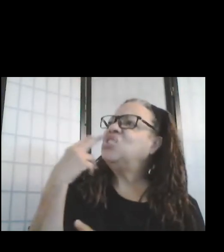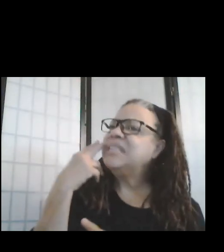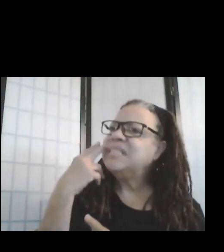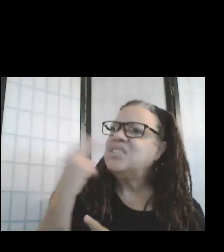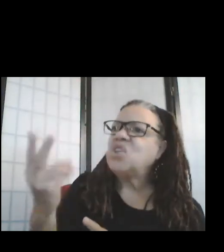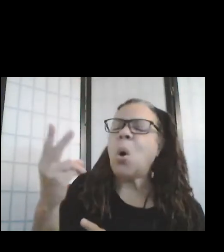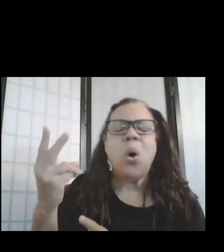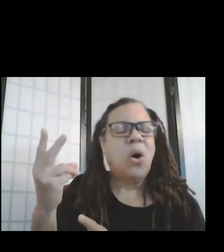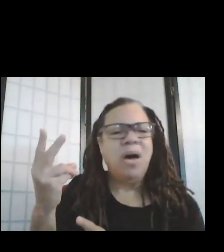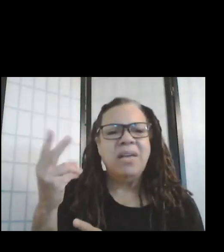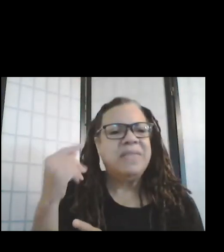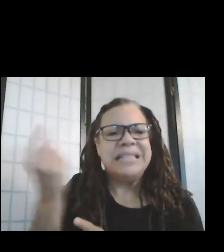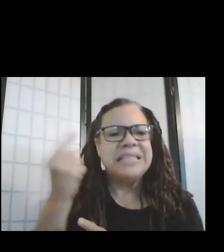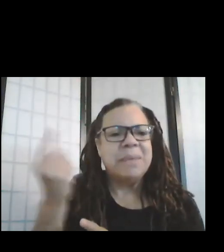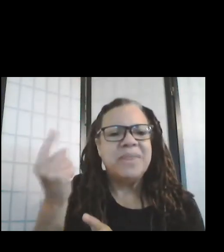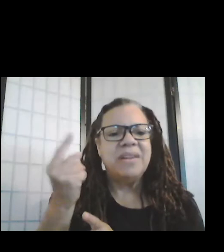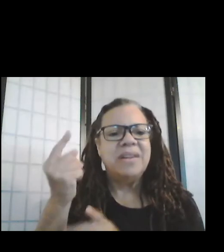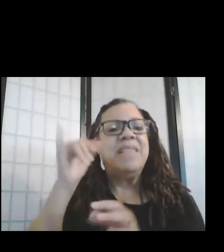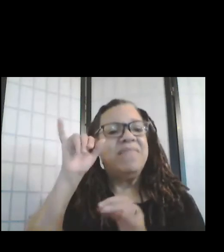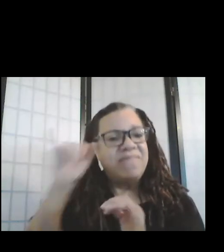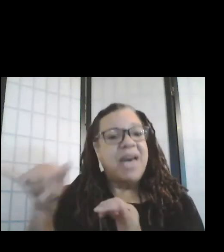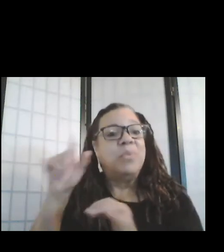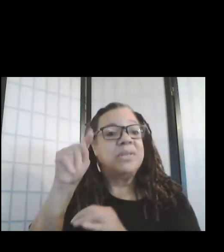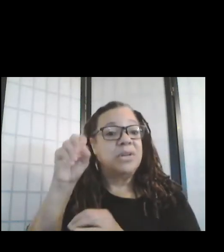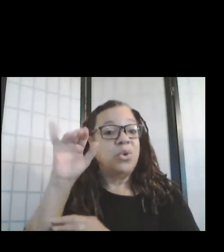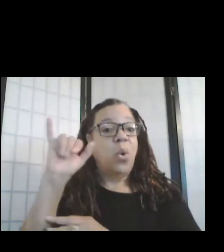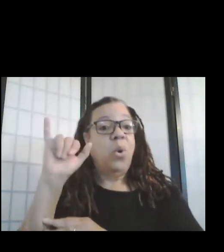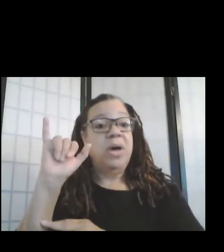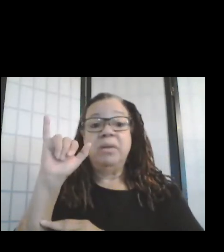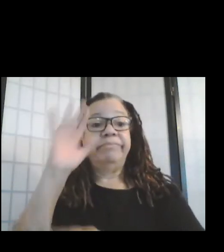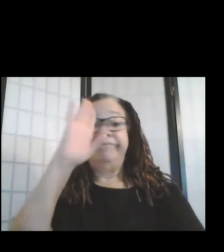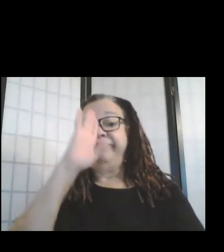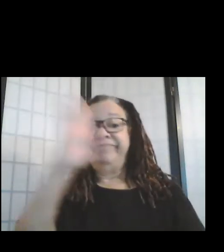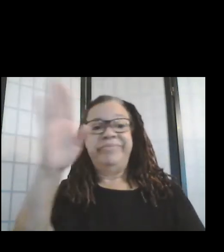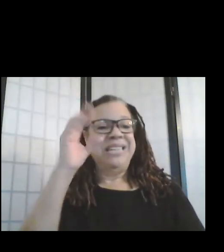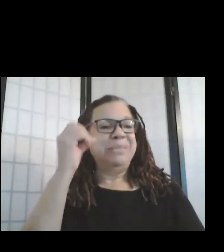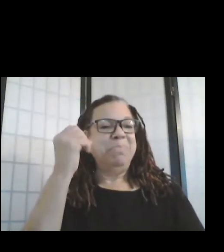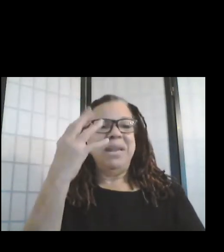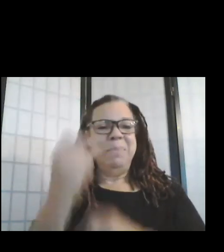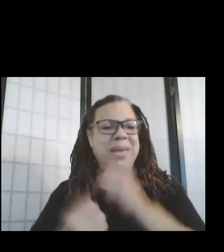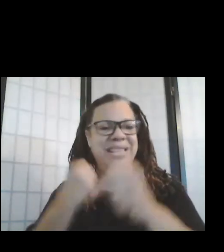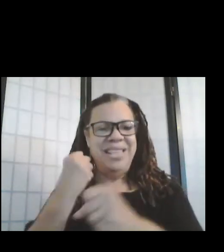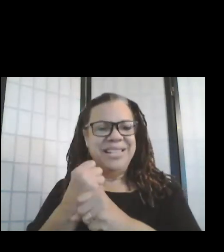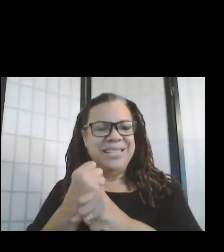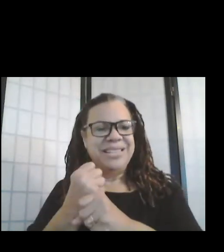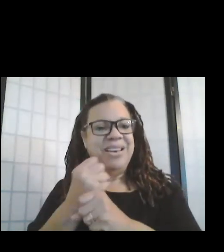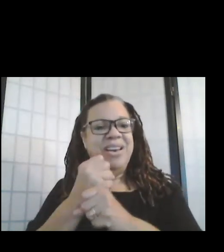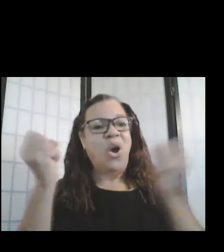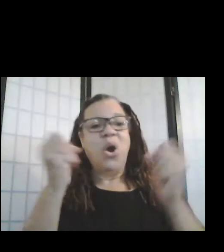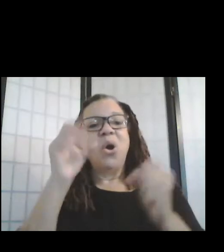thick vines that have evidently kept it upright and intact these many odd years, is her